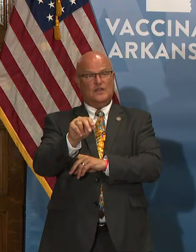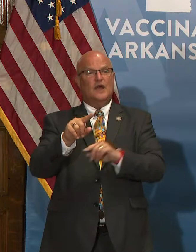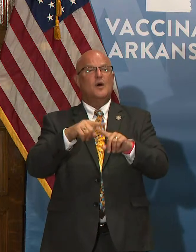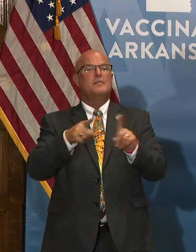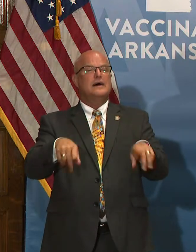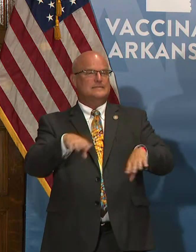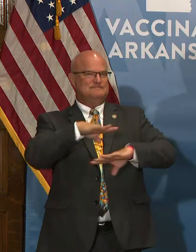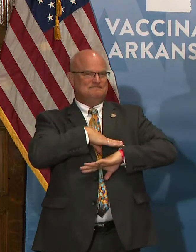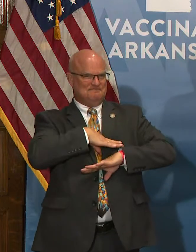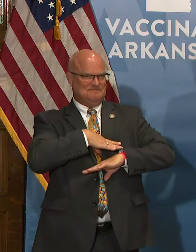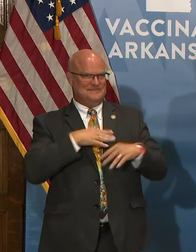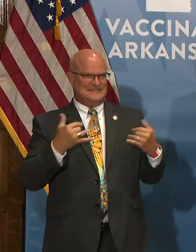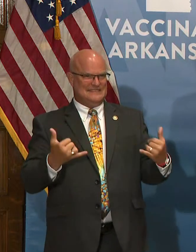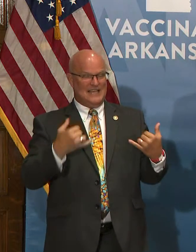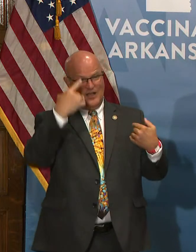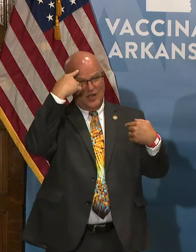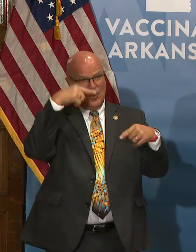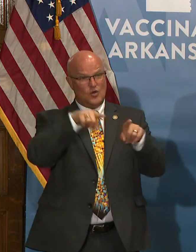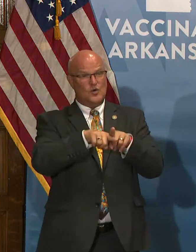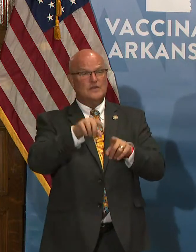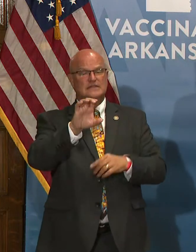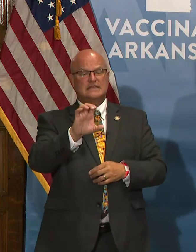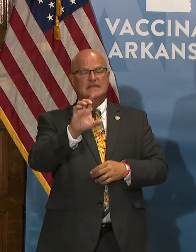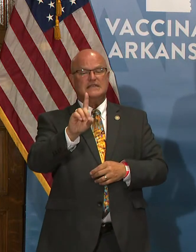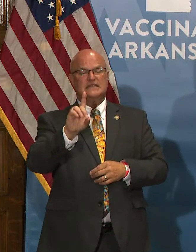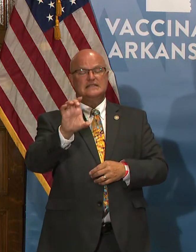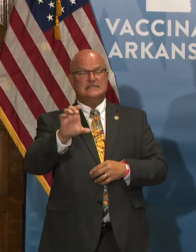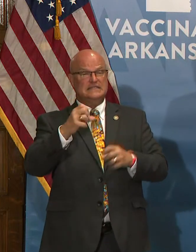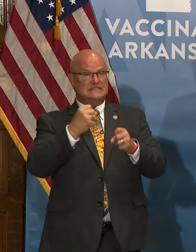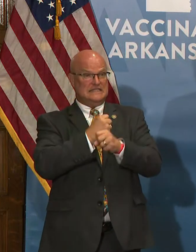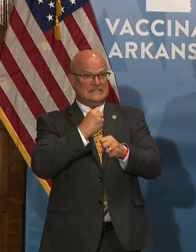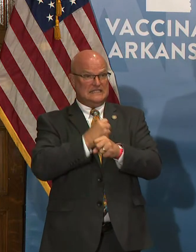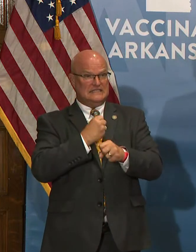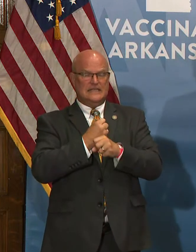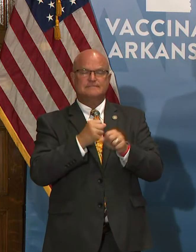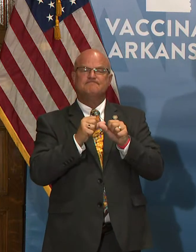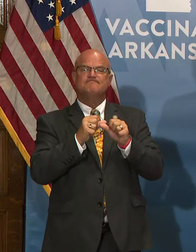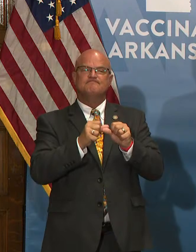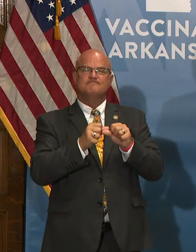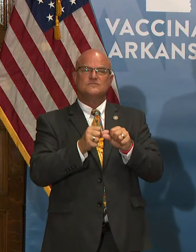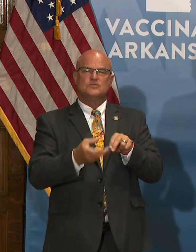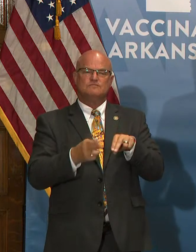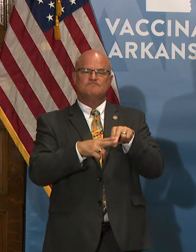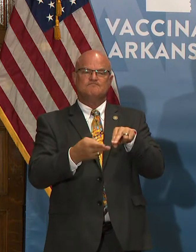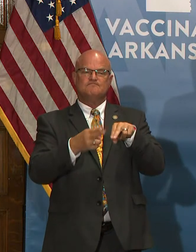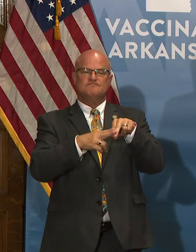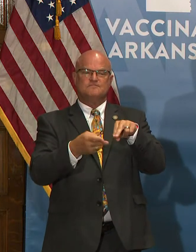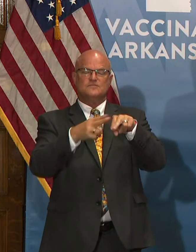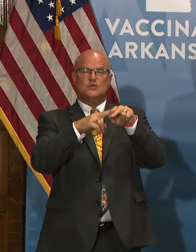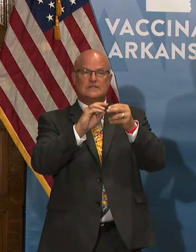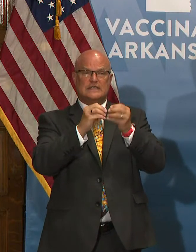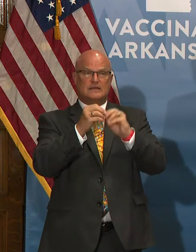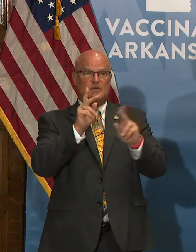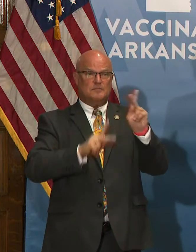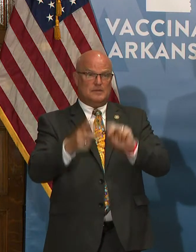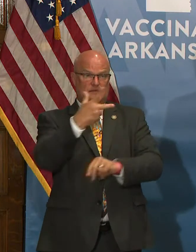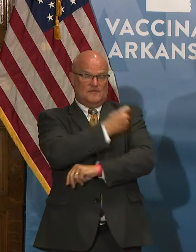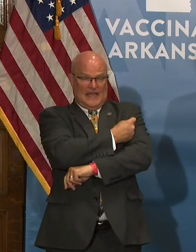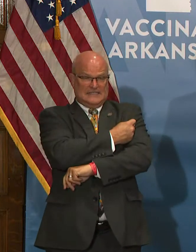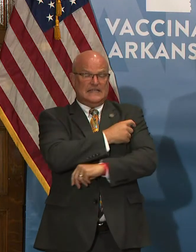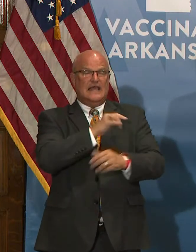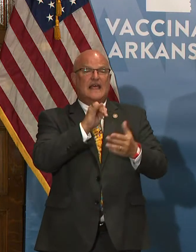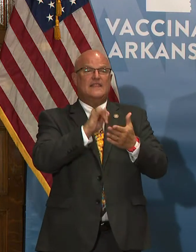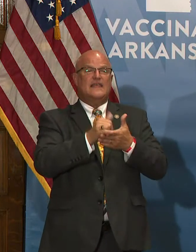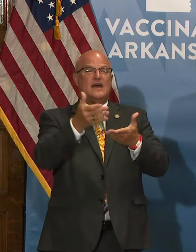met that goal. According to CDC statistics, we want to continue to increase that because that will bring